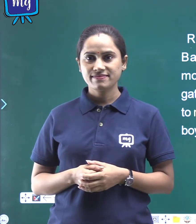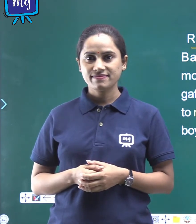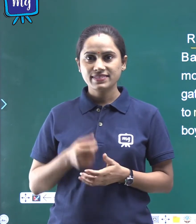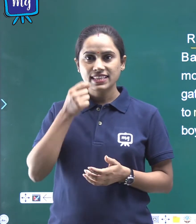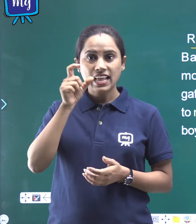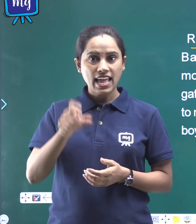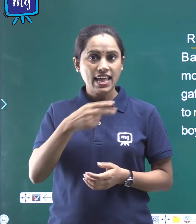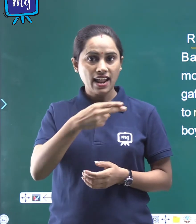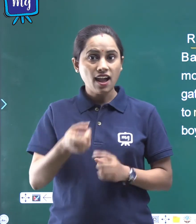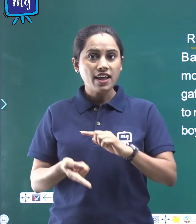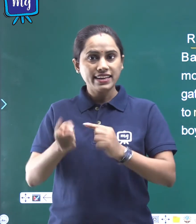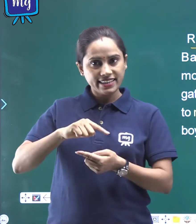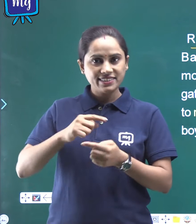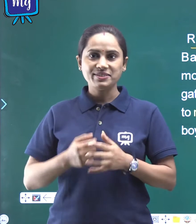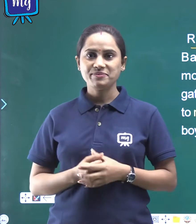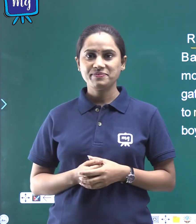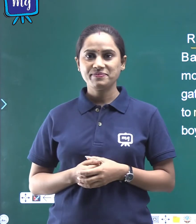Ranga returned